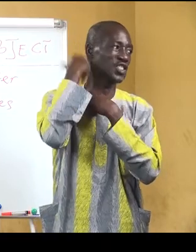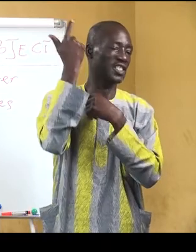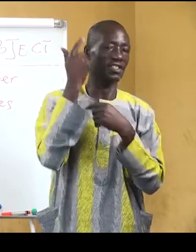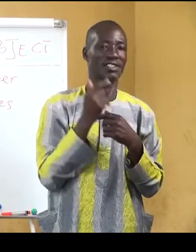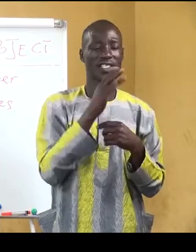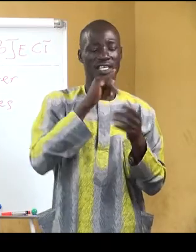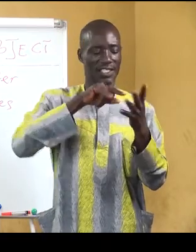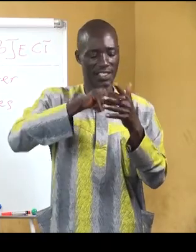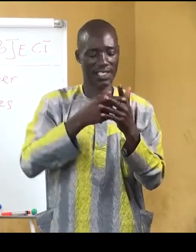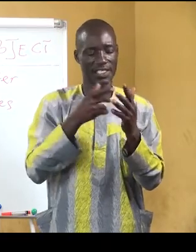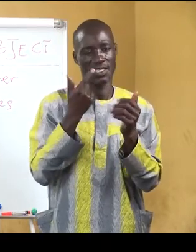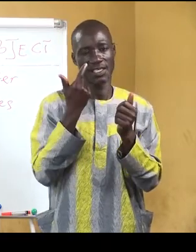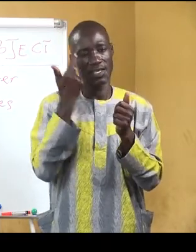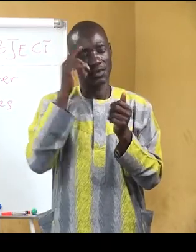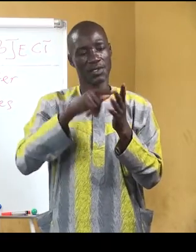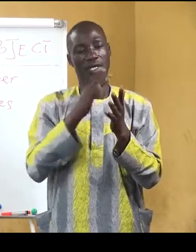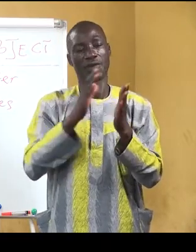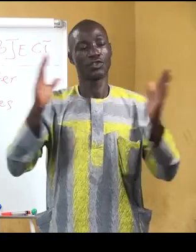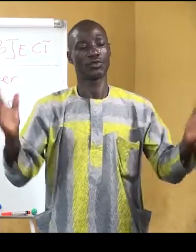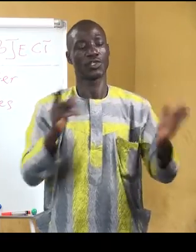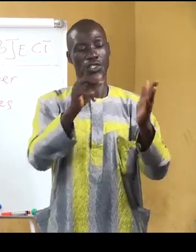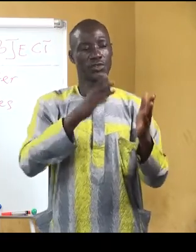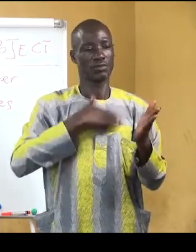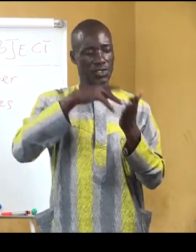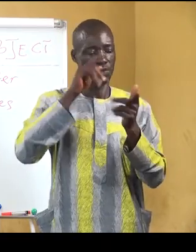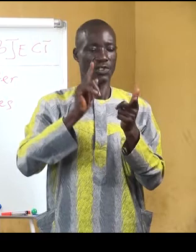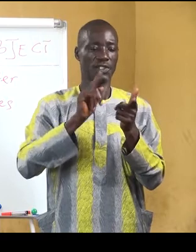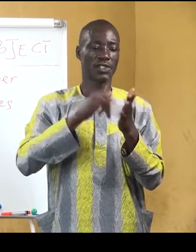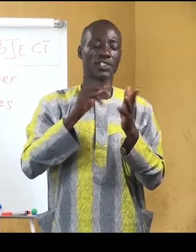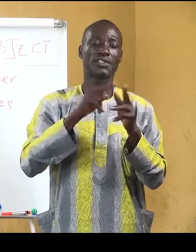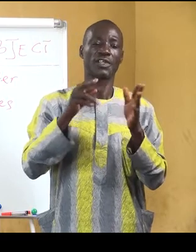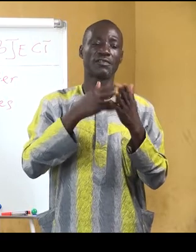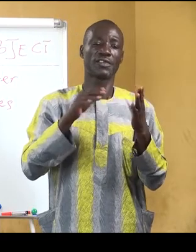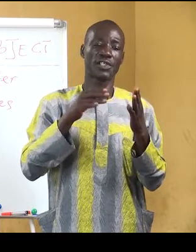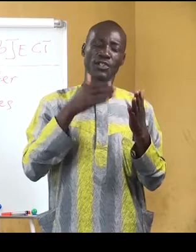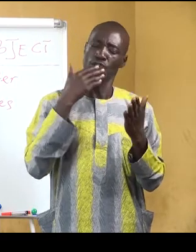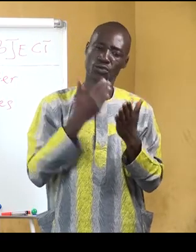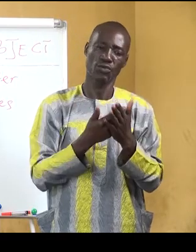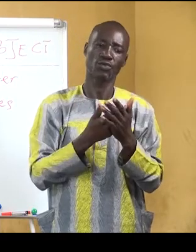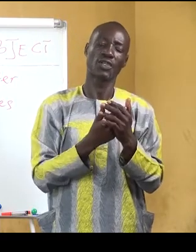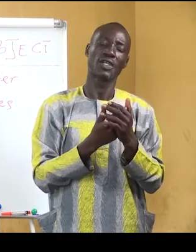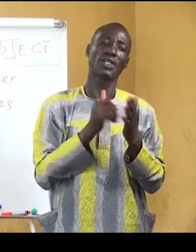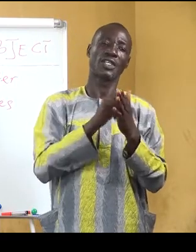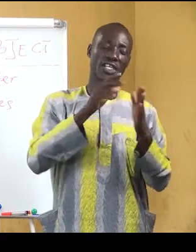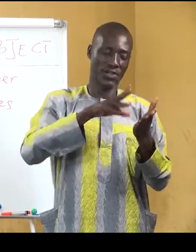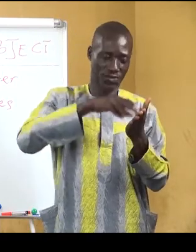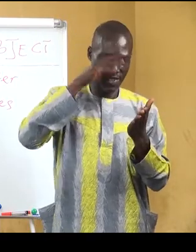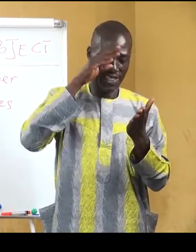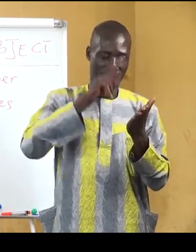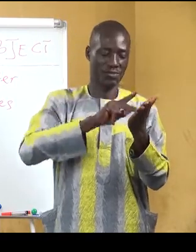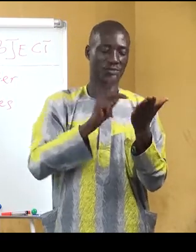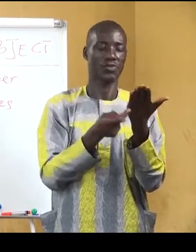for beginners. But I want to encourage you, my student, it's very, very expedient that you learn programming